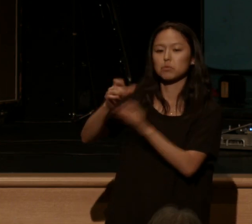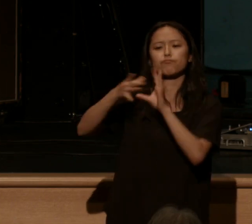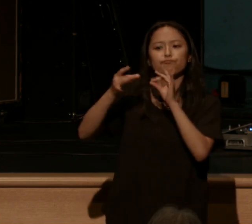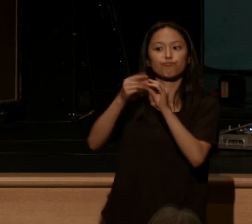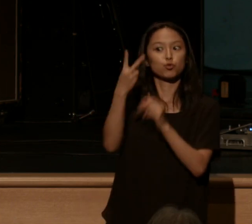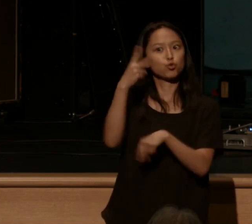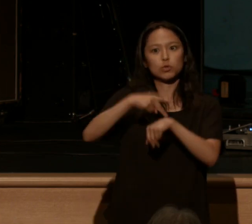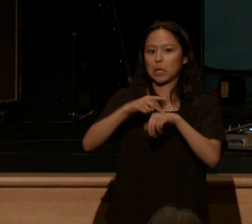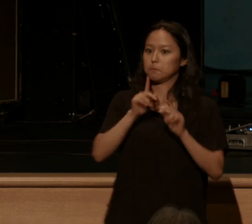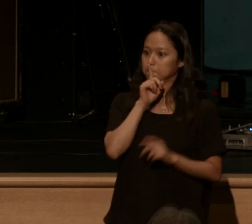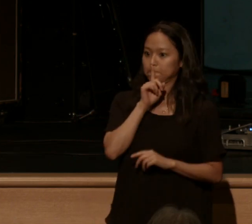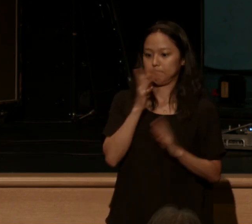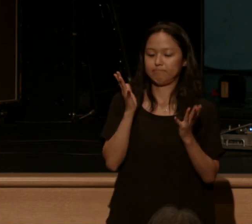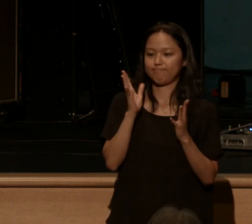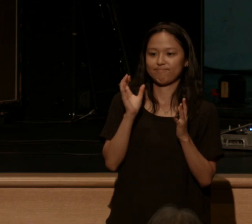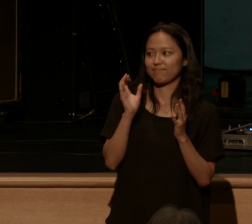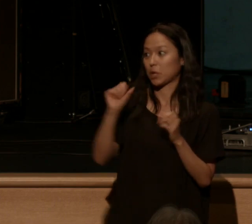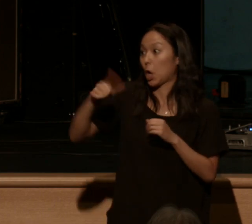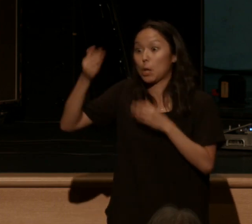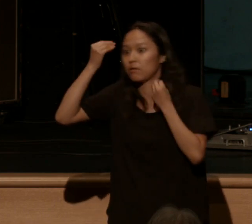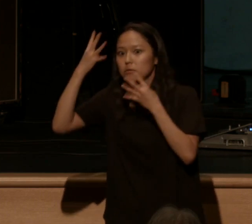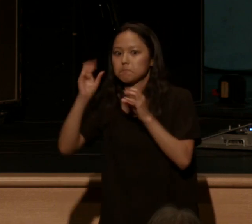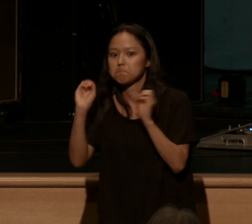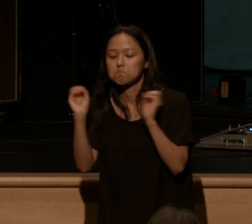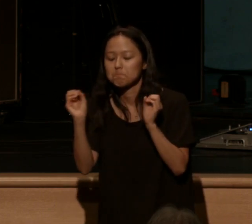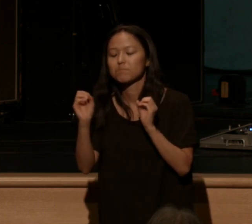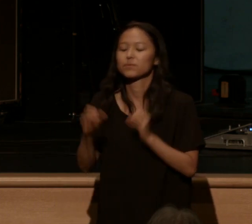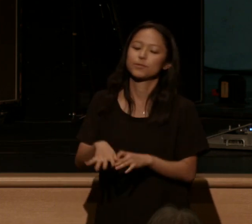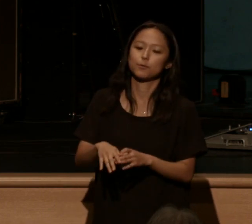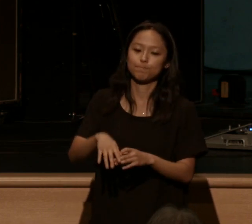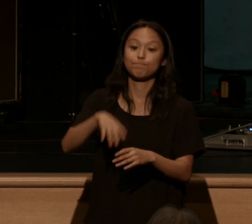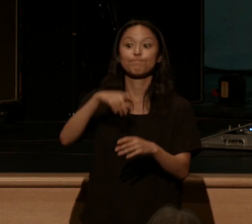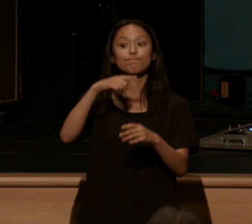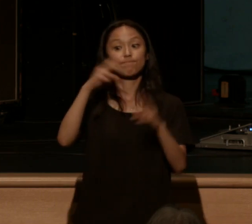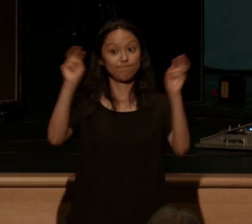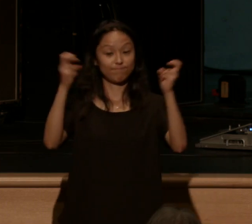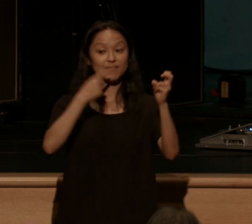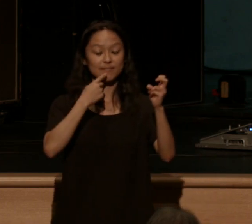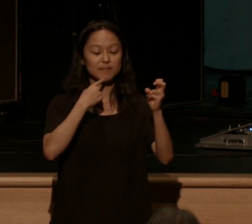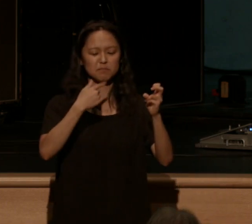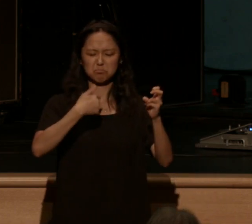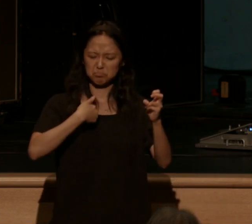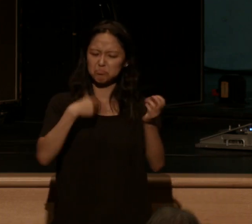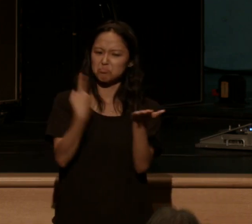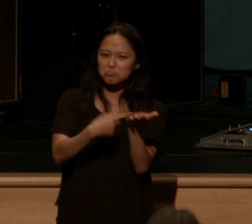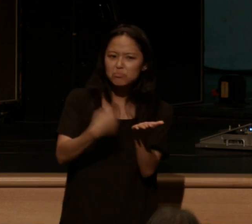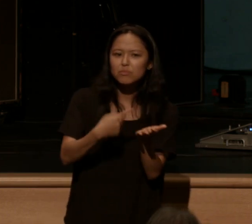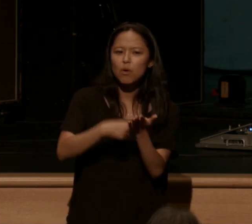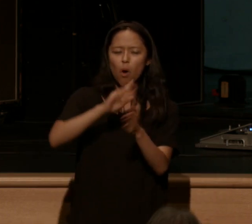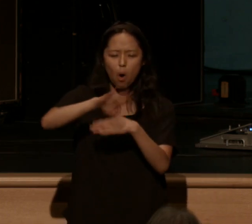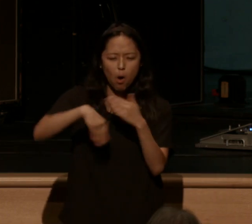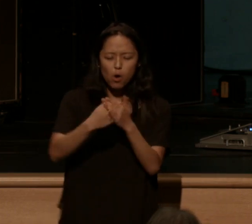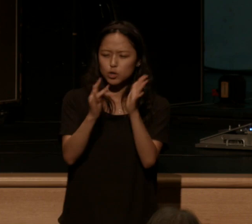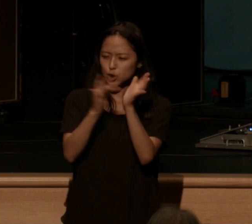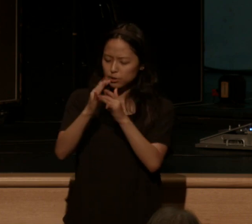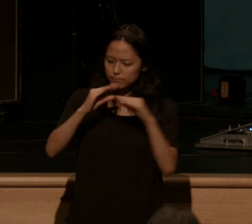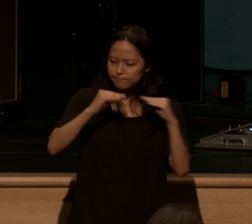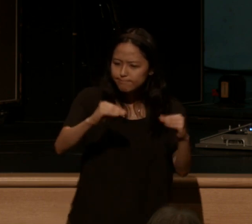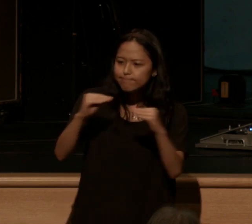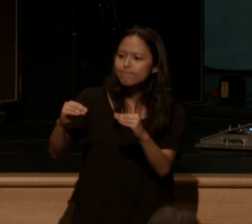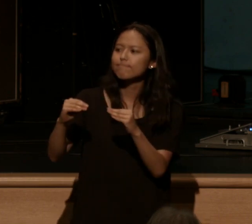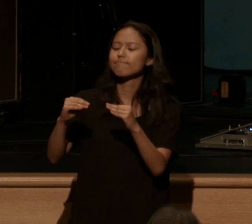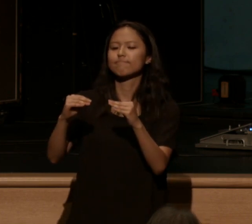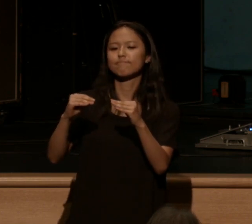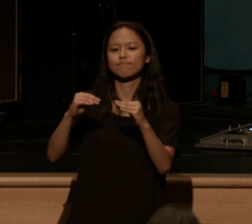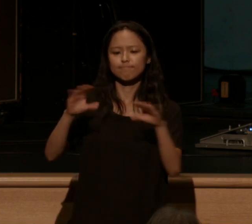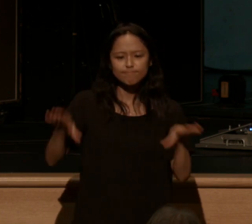and we know nothing else about him, okay? So, O Theophilus, I have dealt with all that Jesus began to do and teach, that's the Gospel of